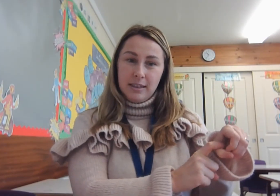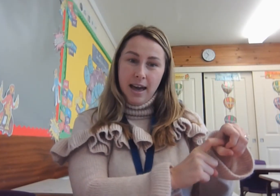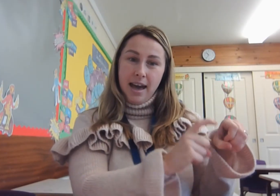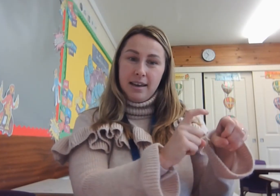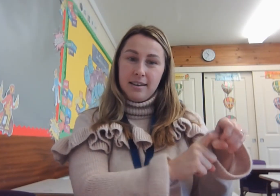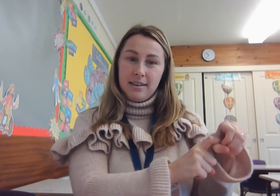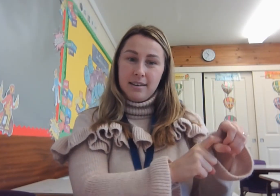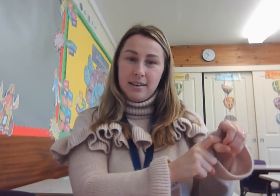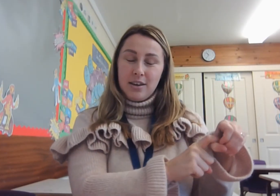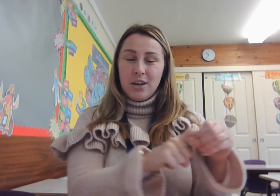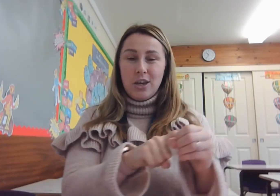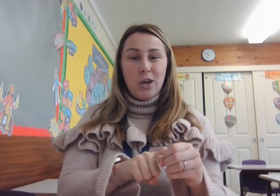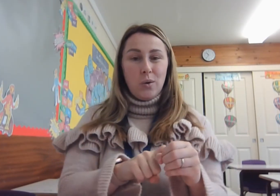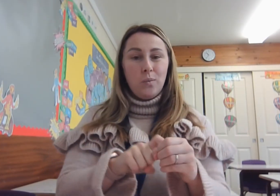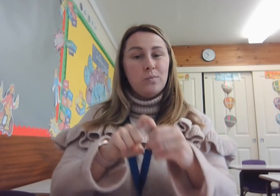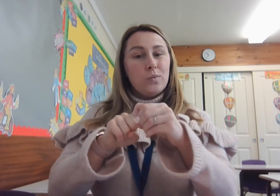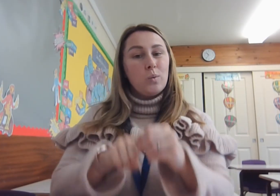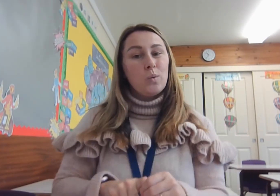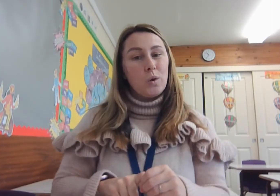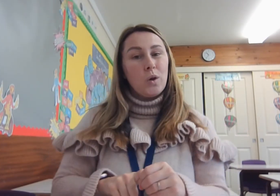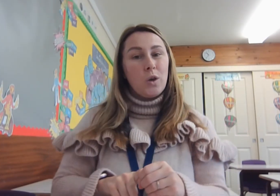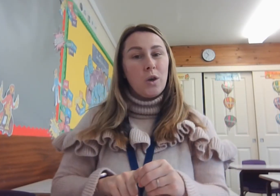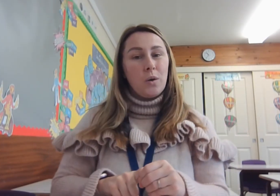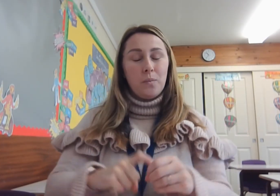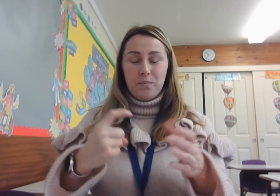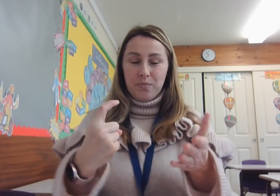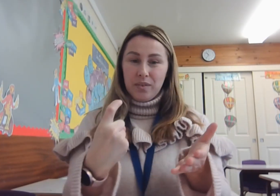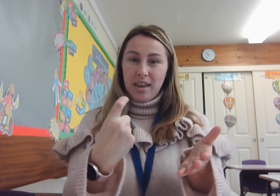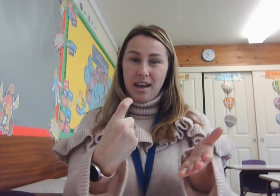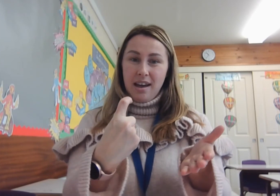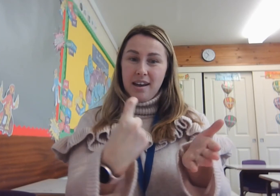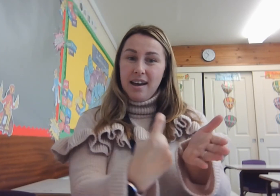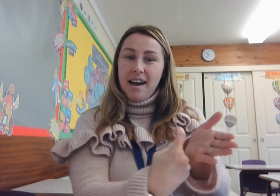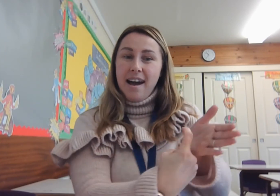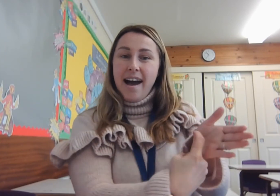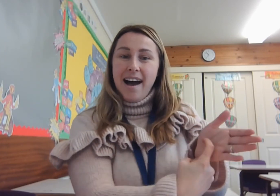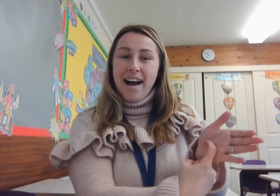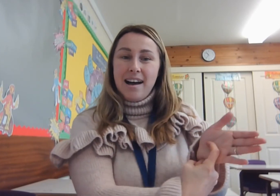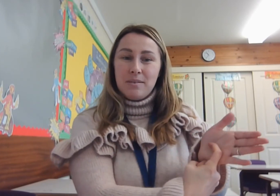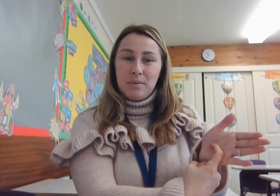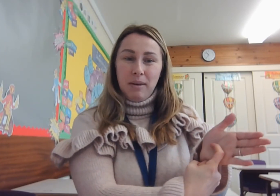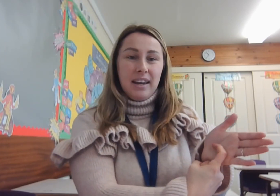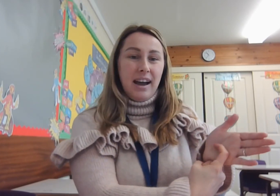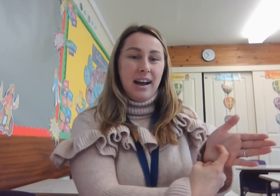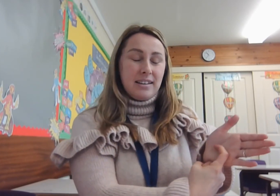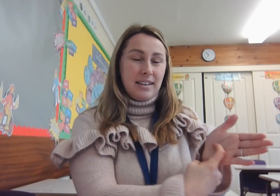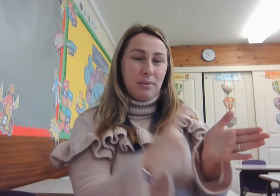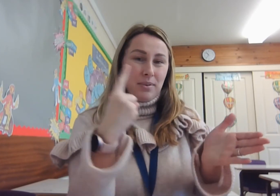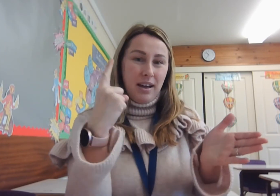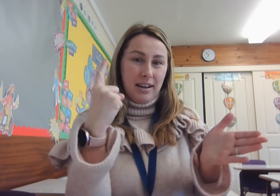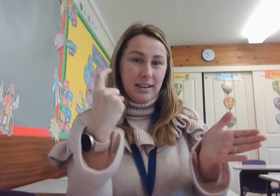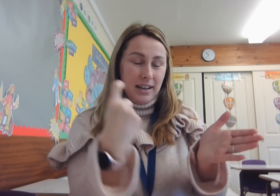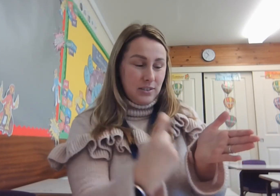there. Q. Q. R. We make an R sound with our index